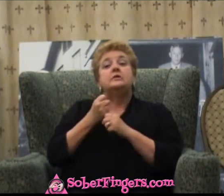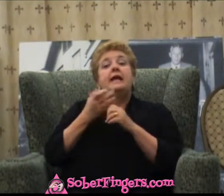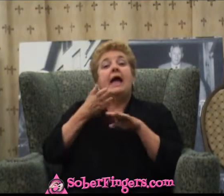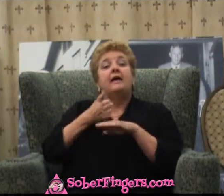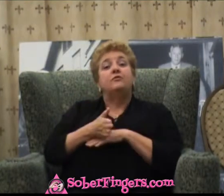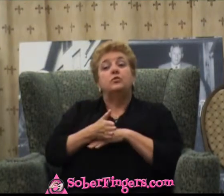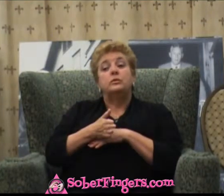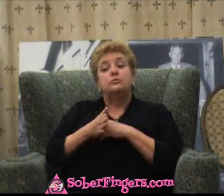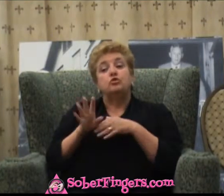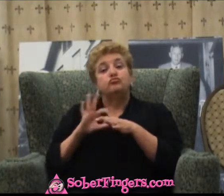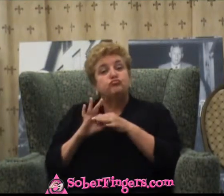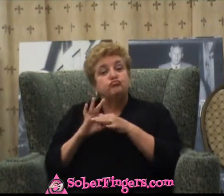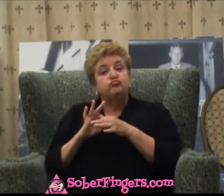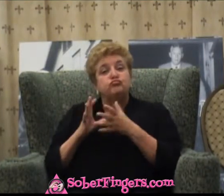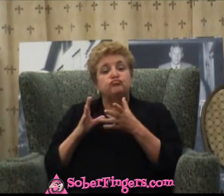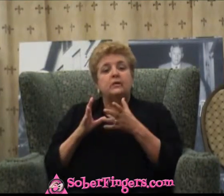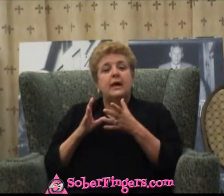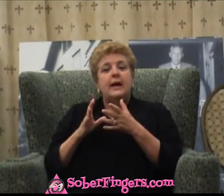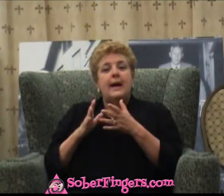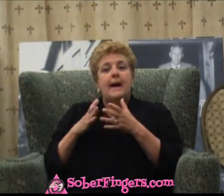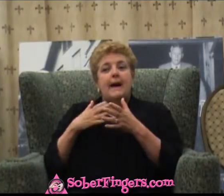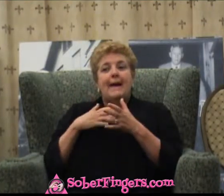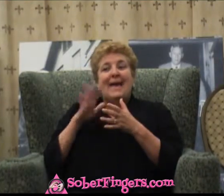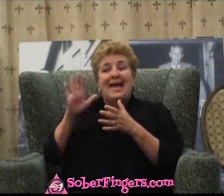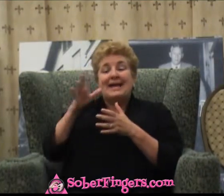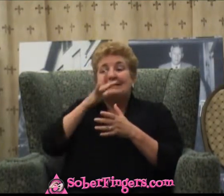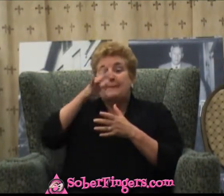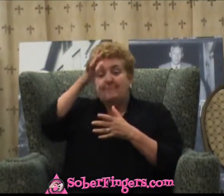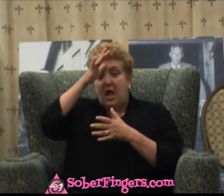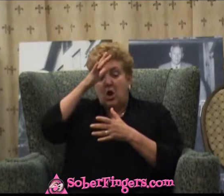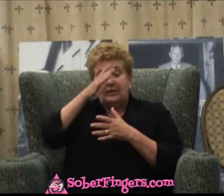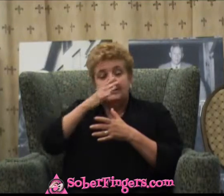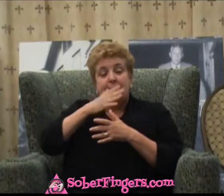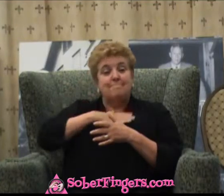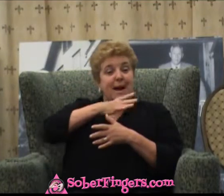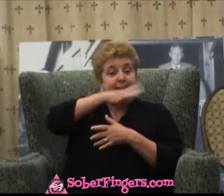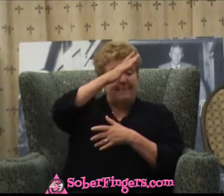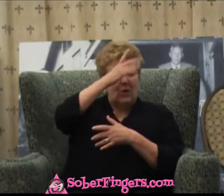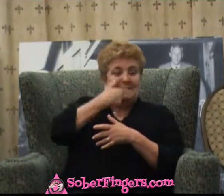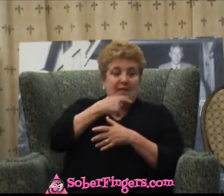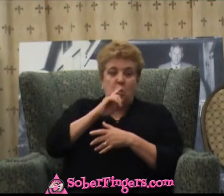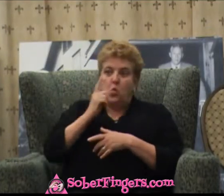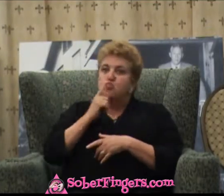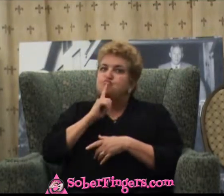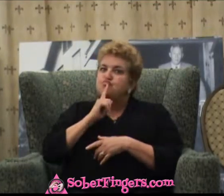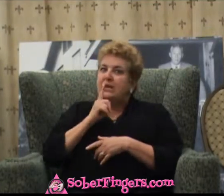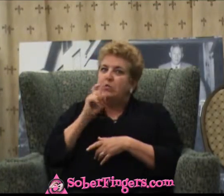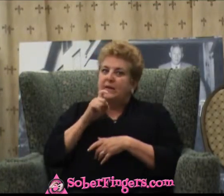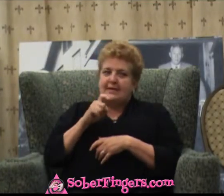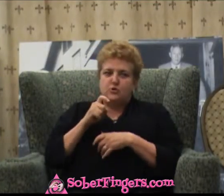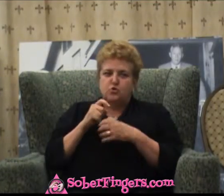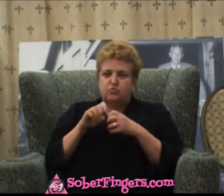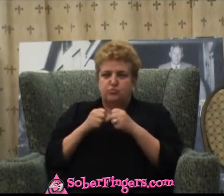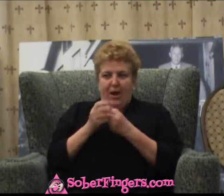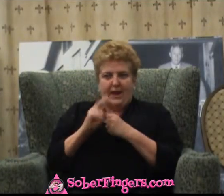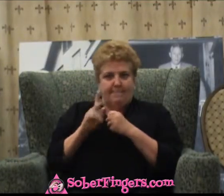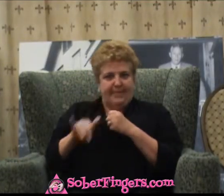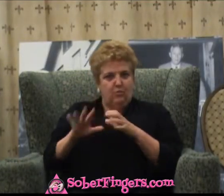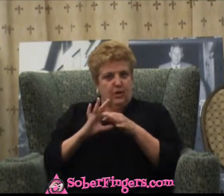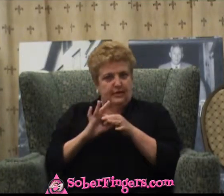his parents got together and said, we need to break these two up because someone will die. And they were right. It was that sick. But